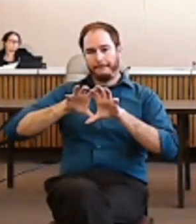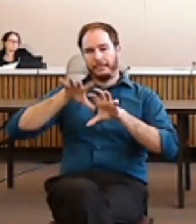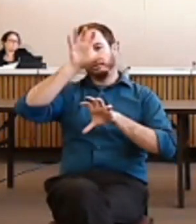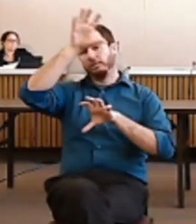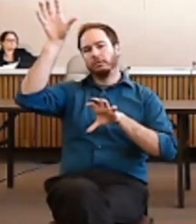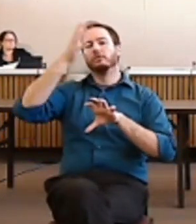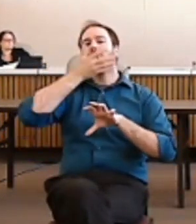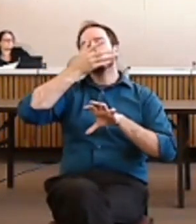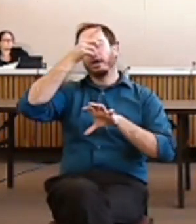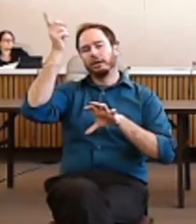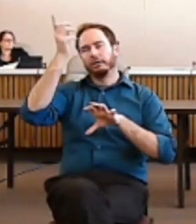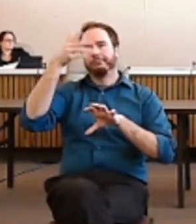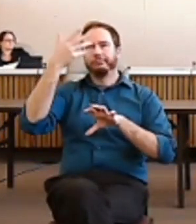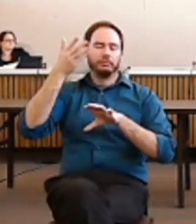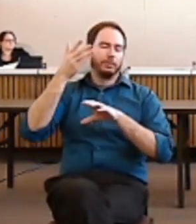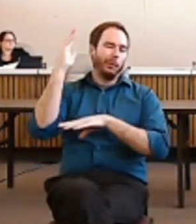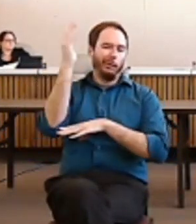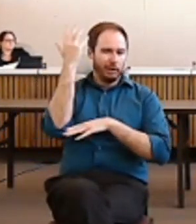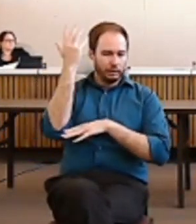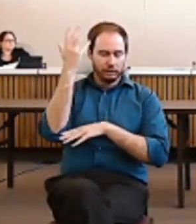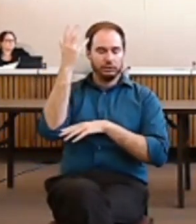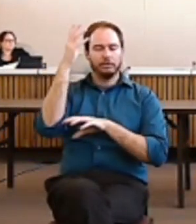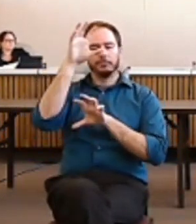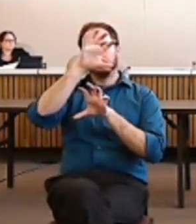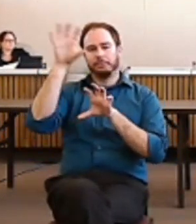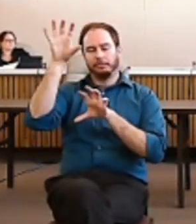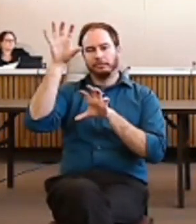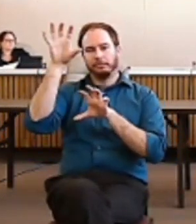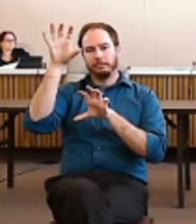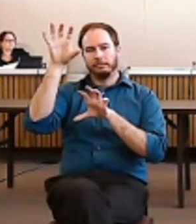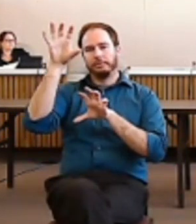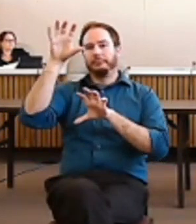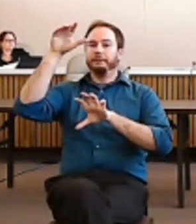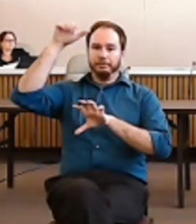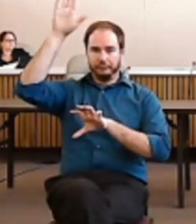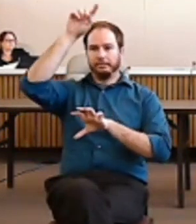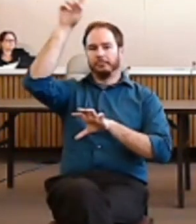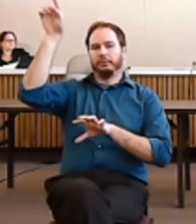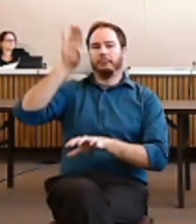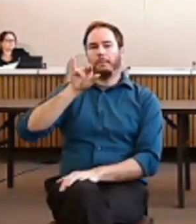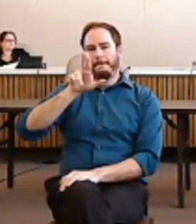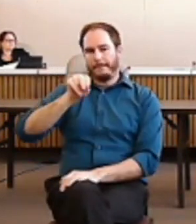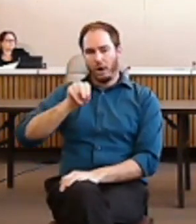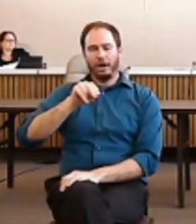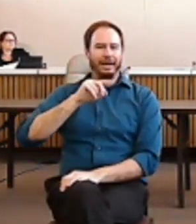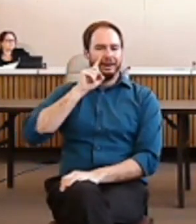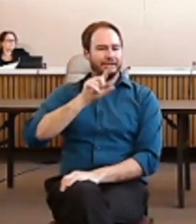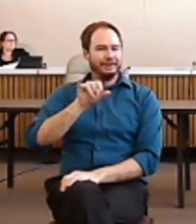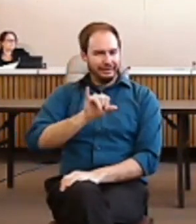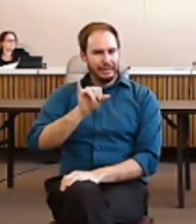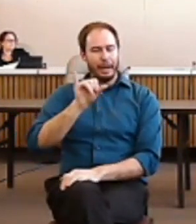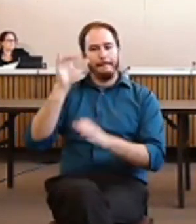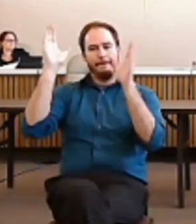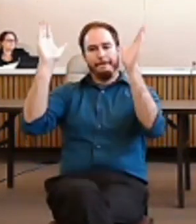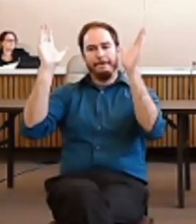grassy area or the tree wooded area. And then from there is the barn. I think it's the same parcel, but there could